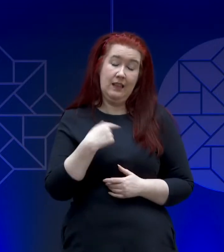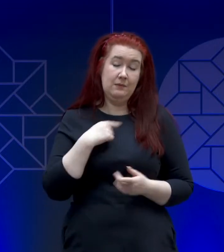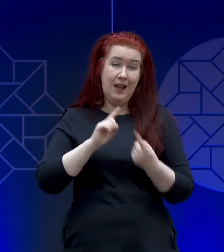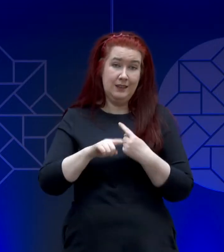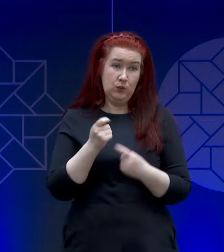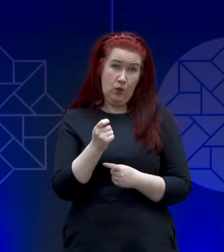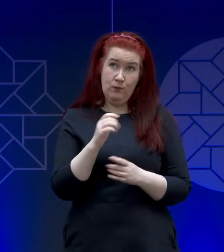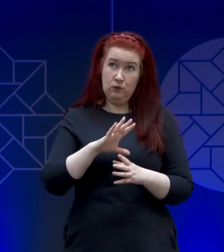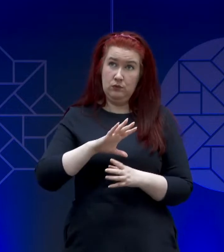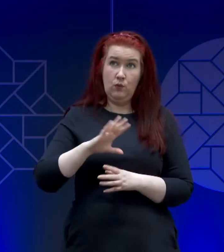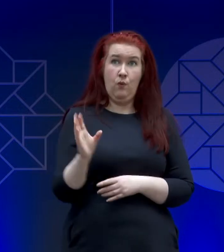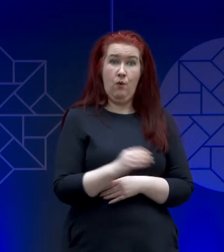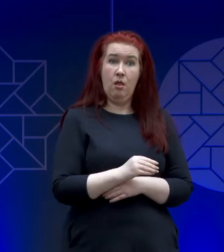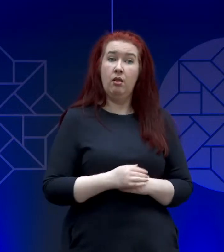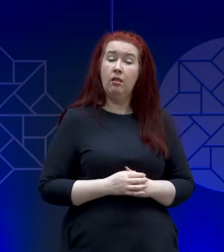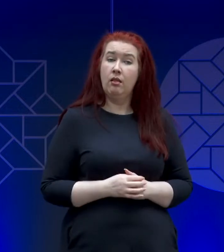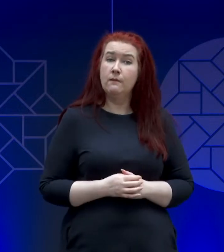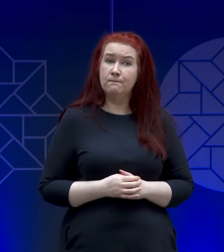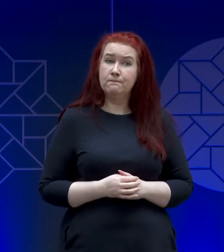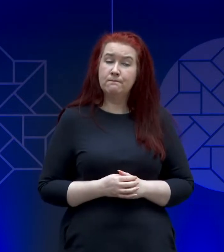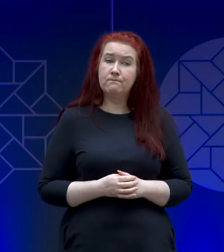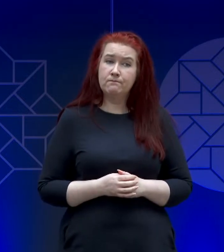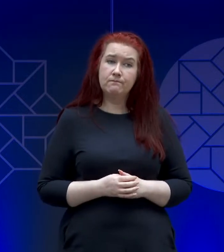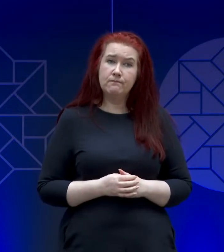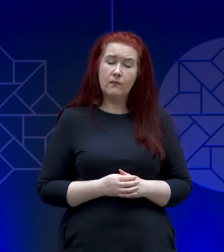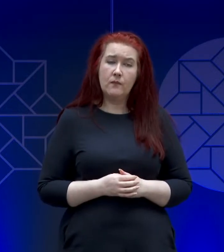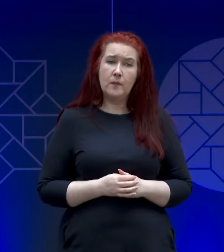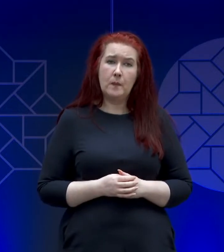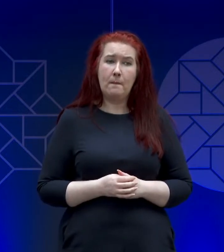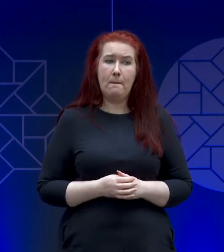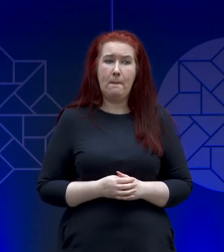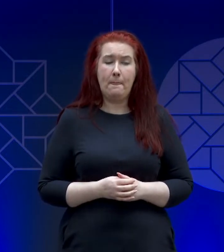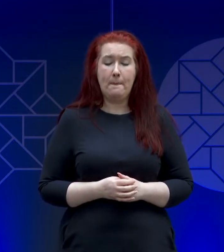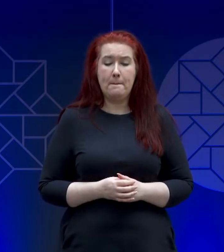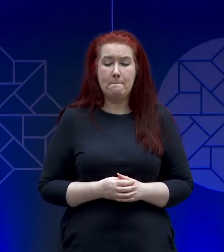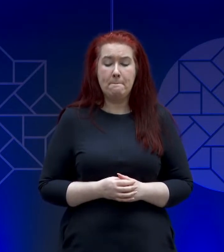almost everything. When I look at the